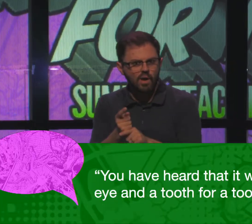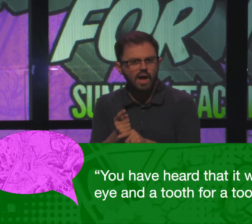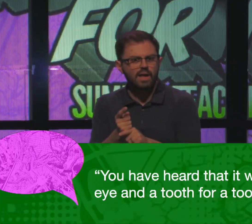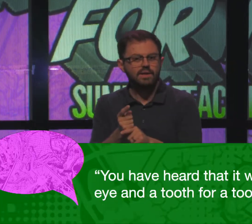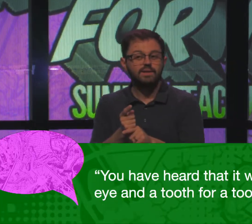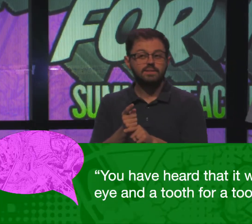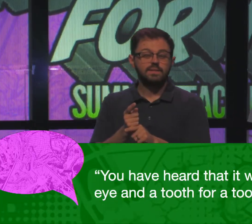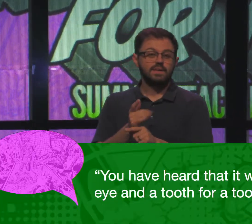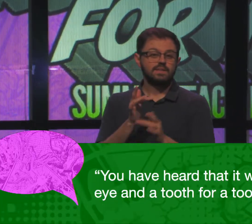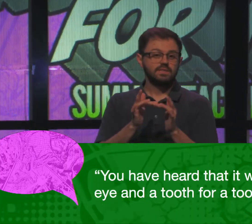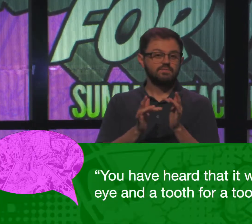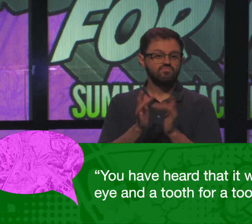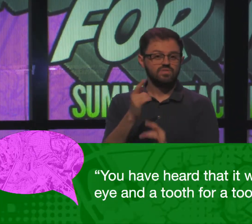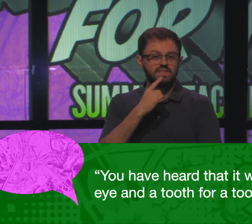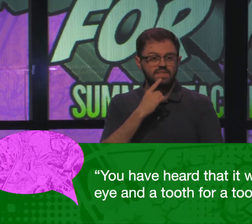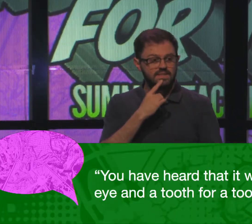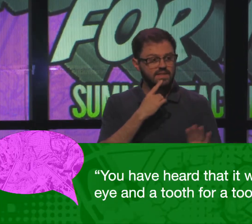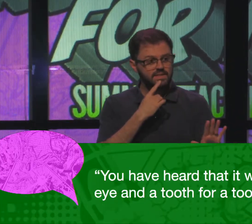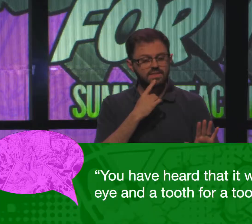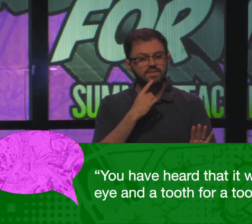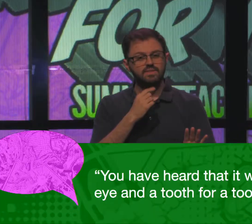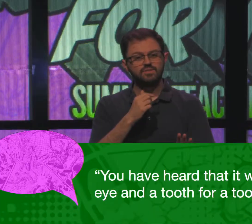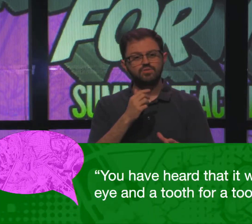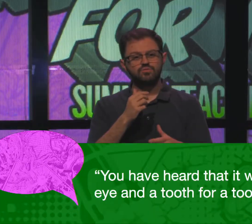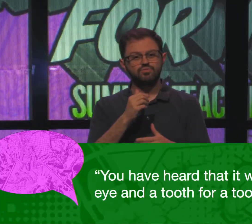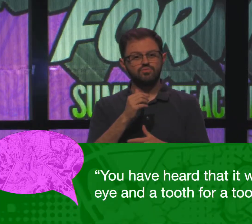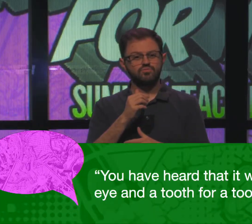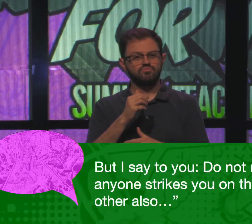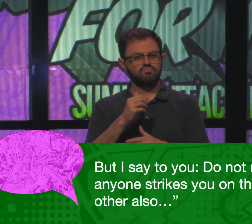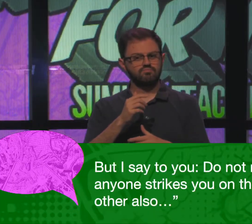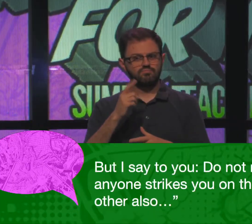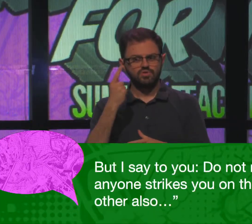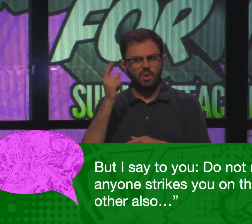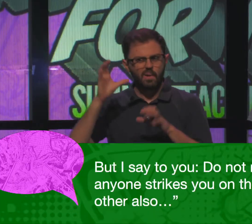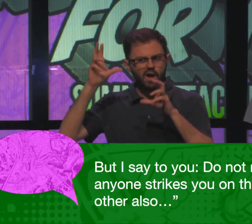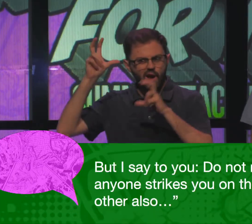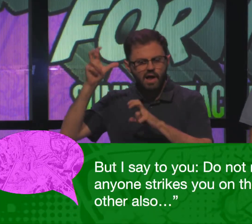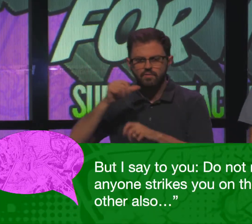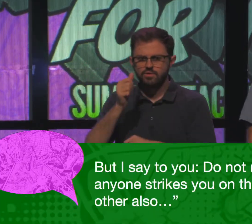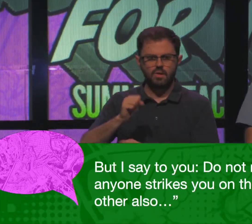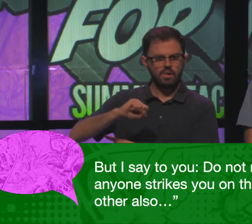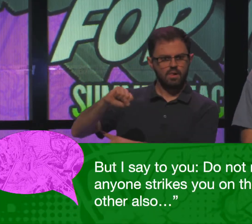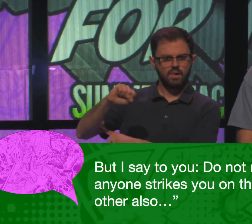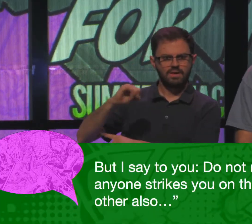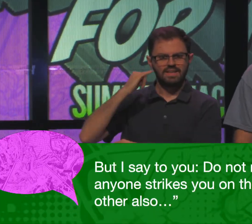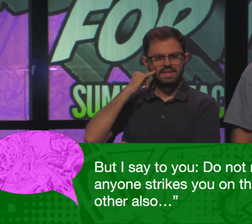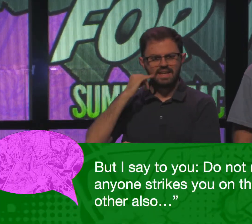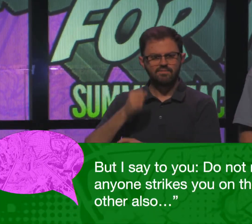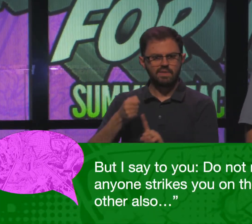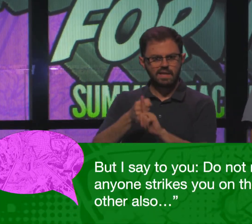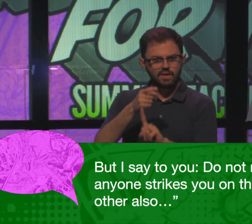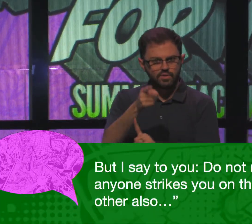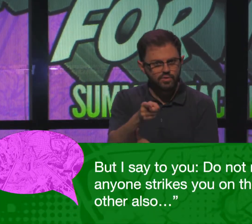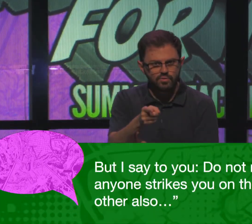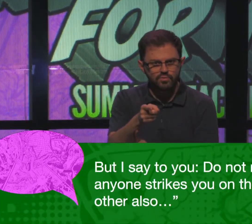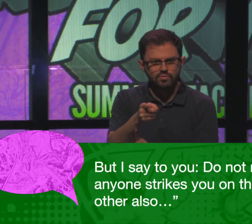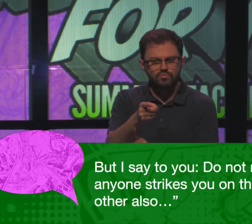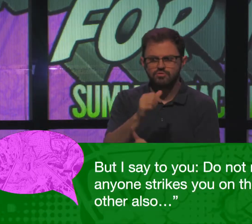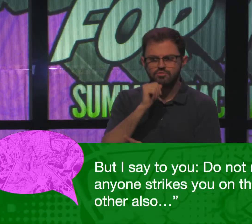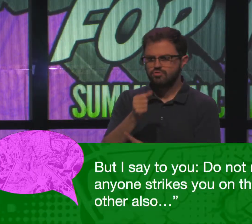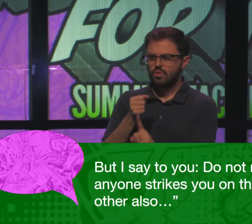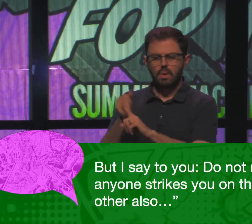Jesus says, but I'm telling you, don't resist an evildoer. Don't do that. If anyone strikes you on the right cheek, turn the other also.